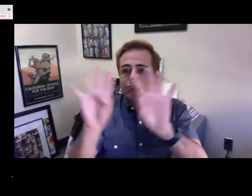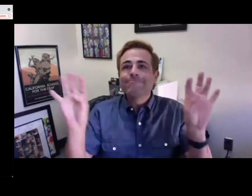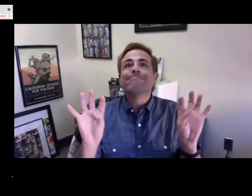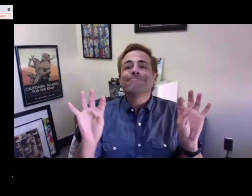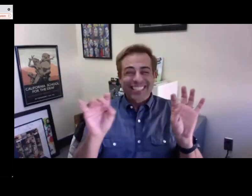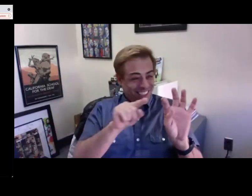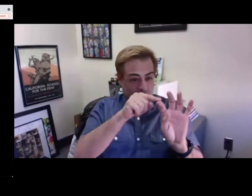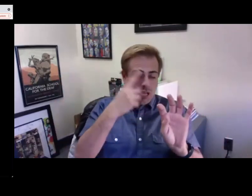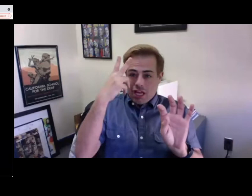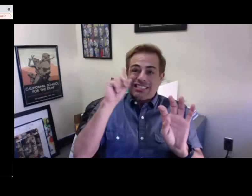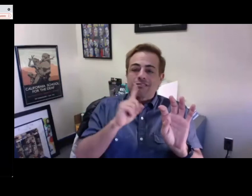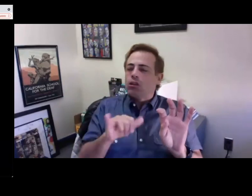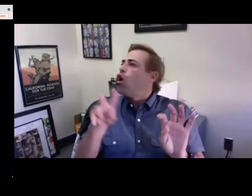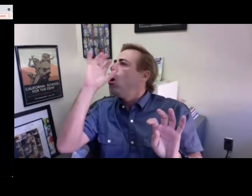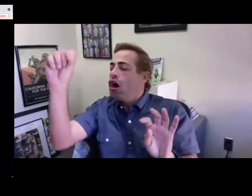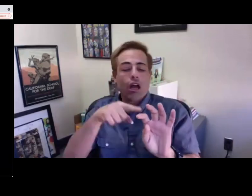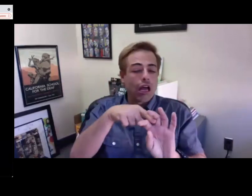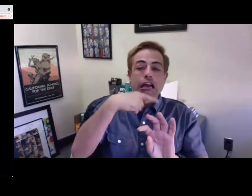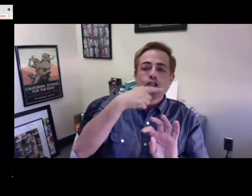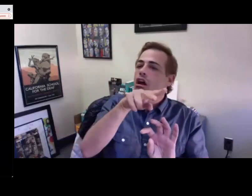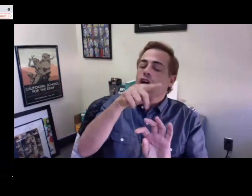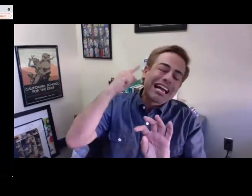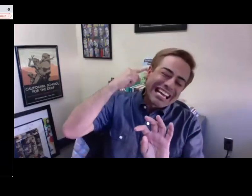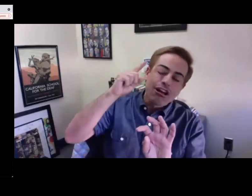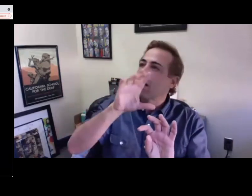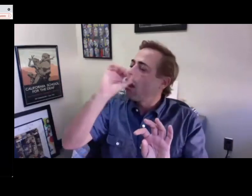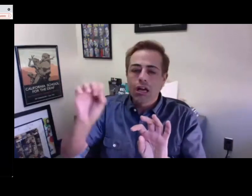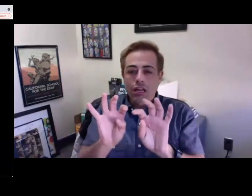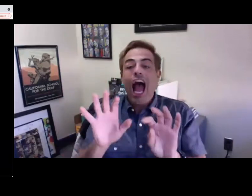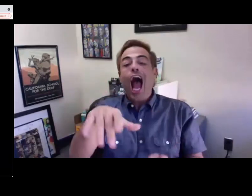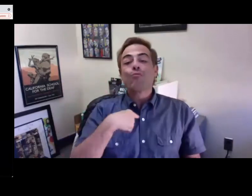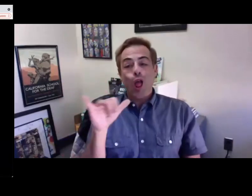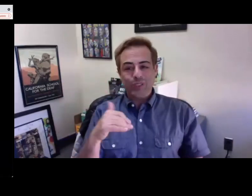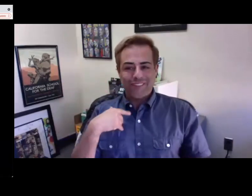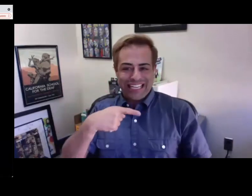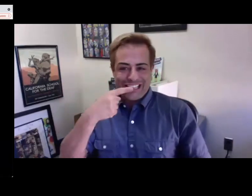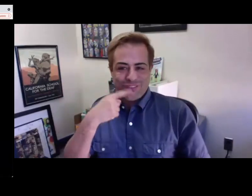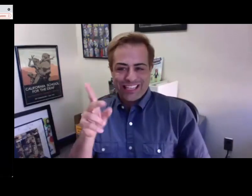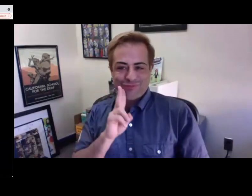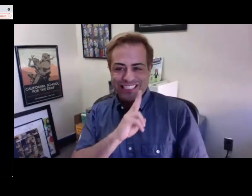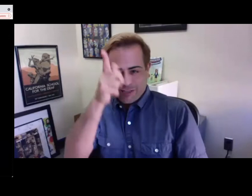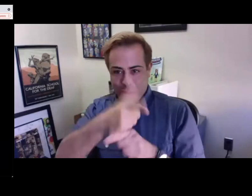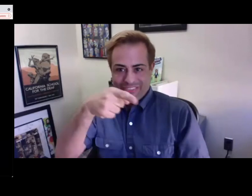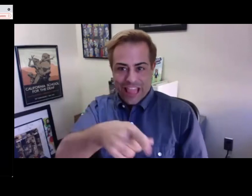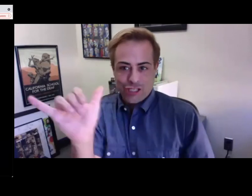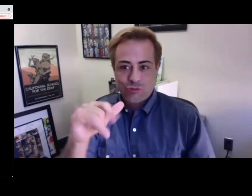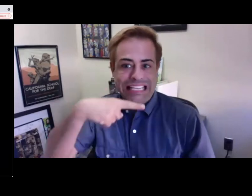on, and they all do just fine because they have different access points. They can hear, some of them can hear,